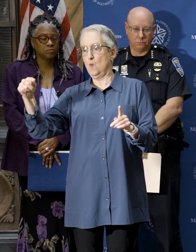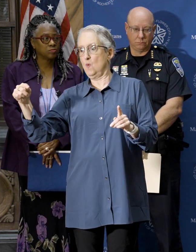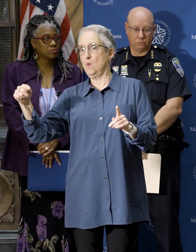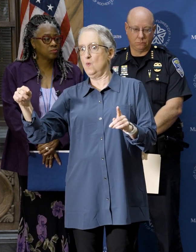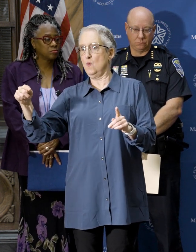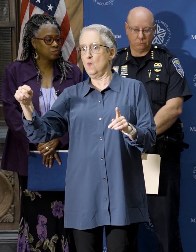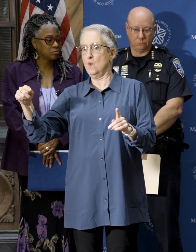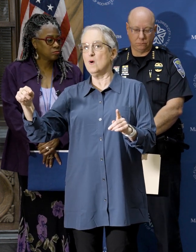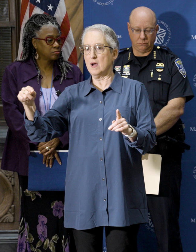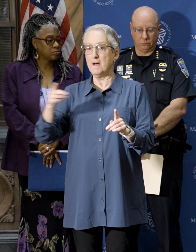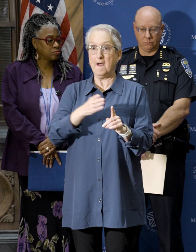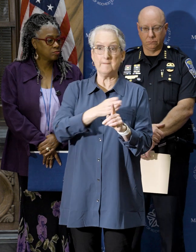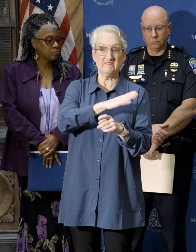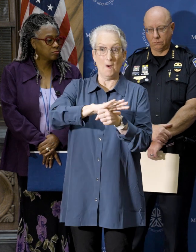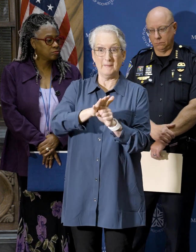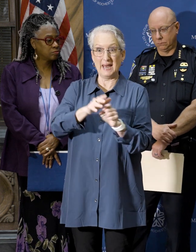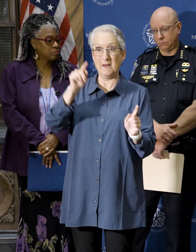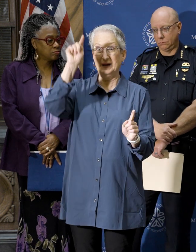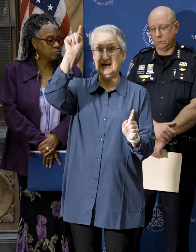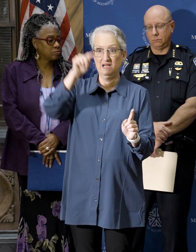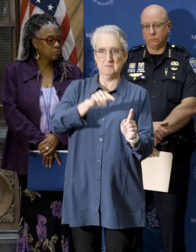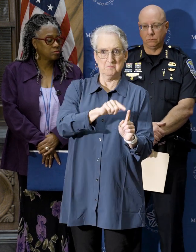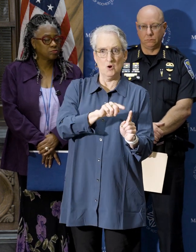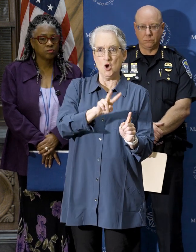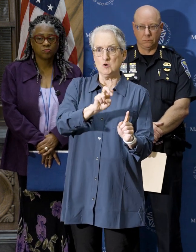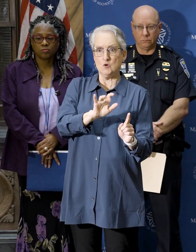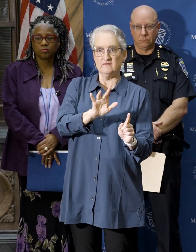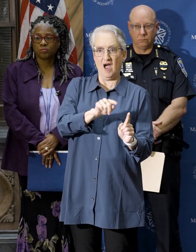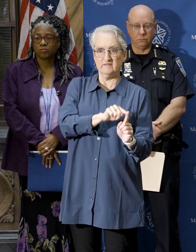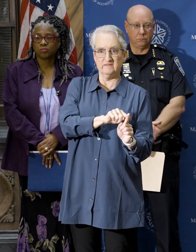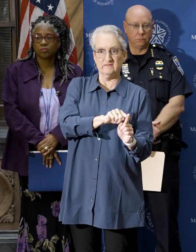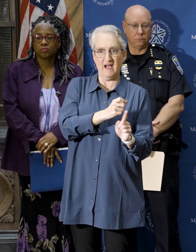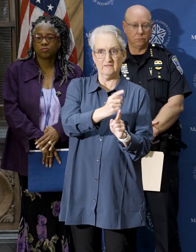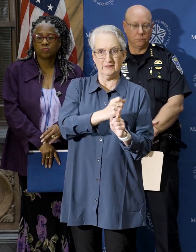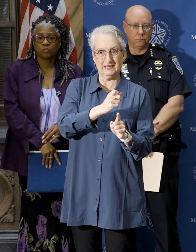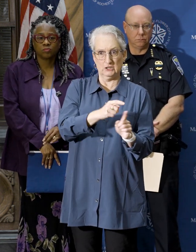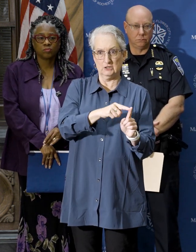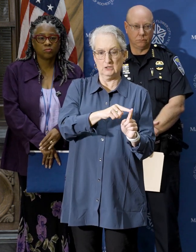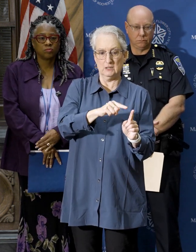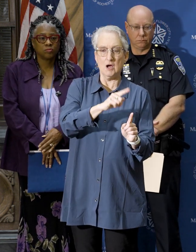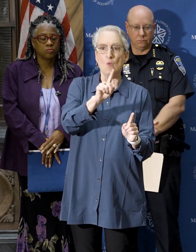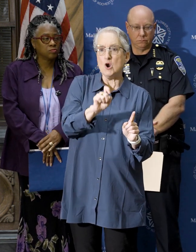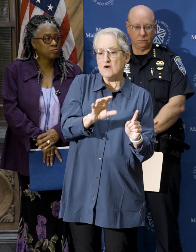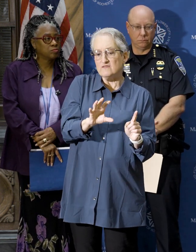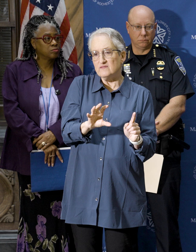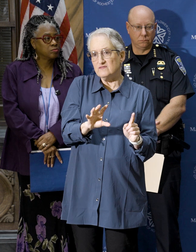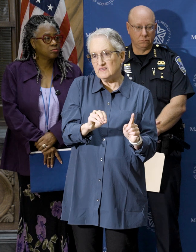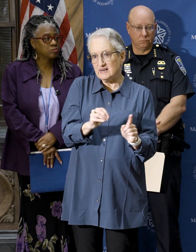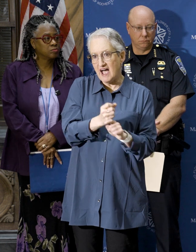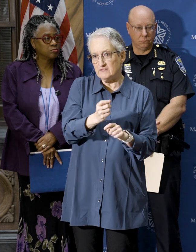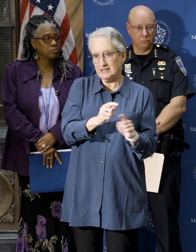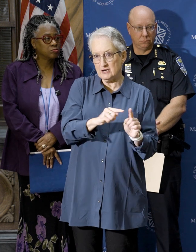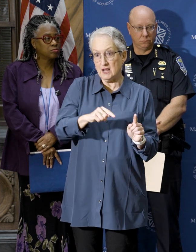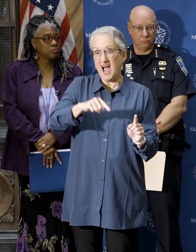point of about 225 per year to about 150 a year. And as of last week, we are now at the upper end of that